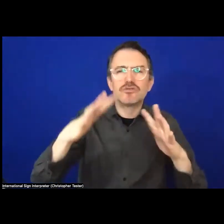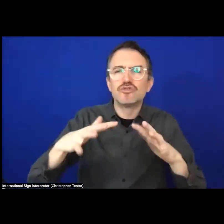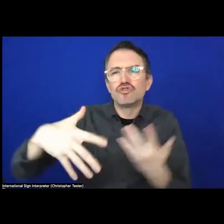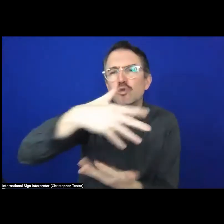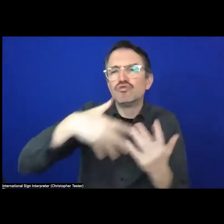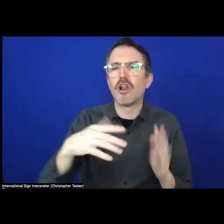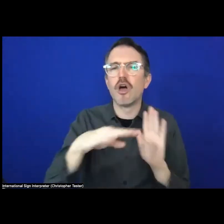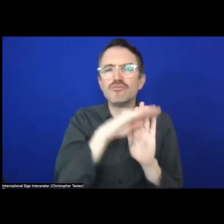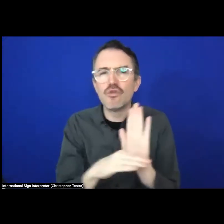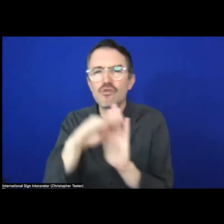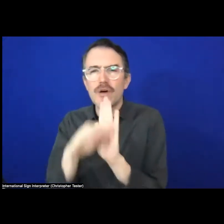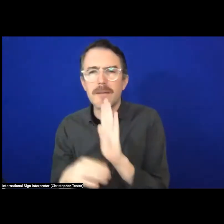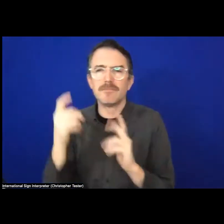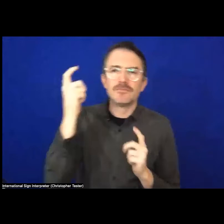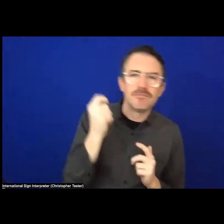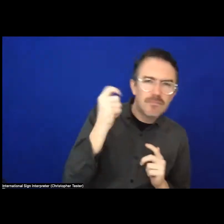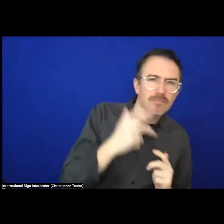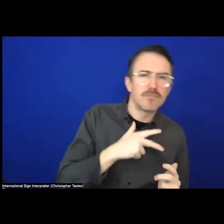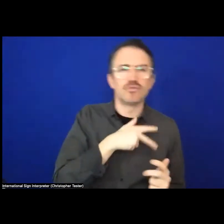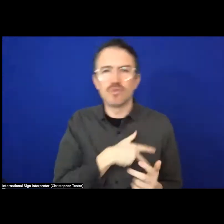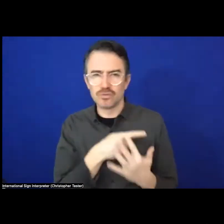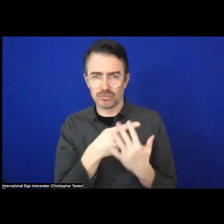was increased from 2